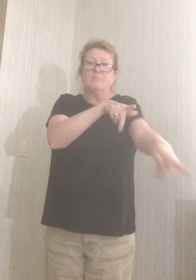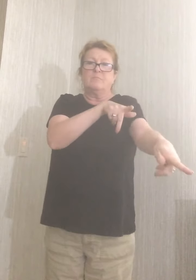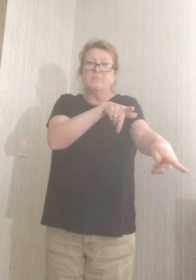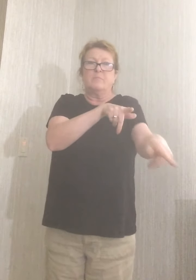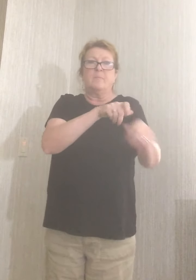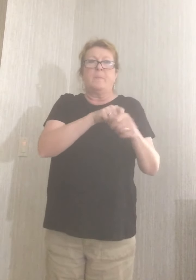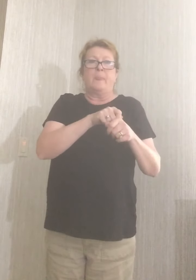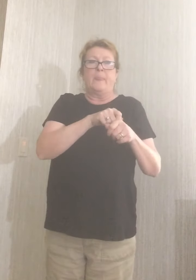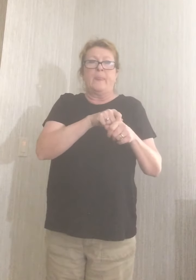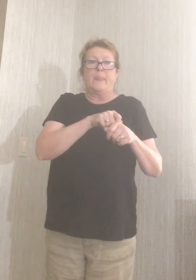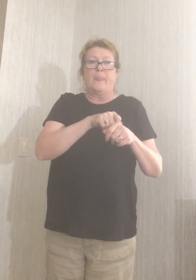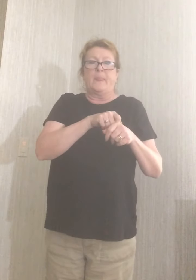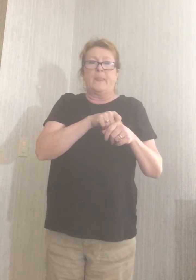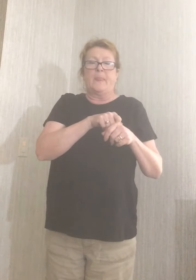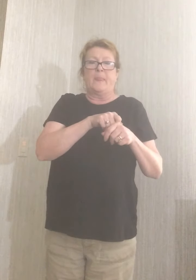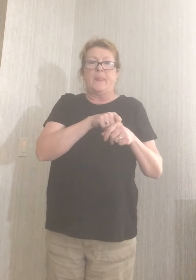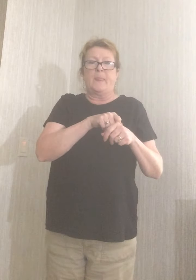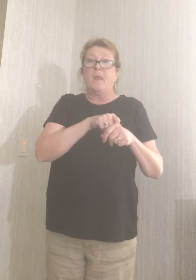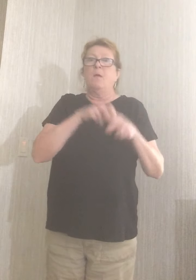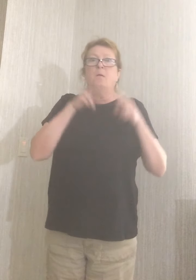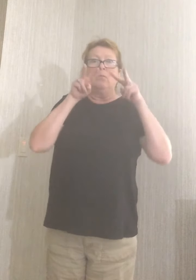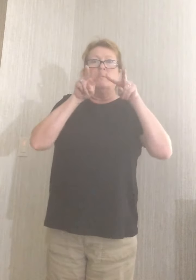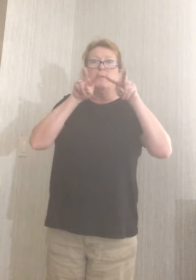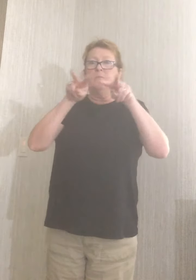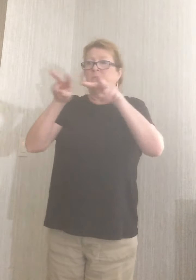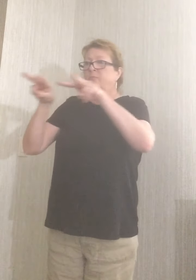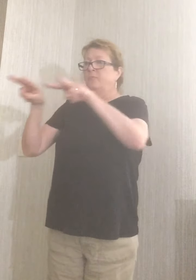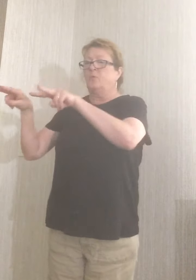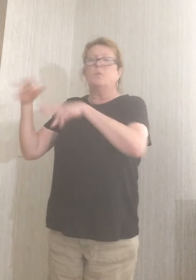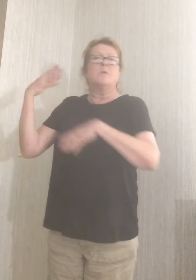However, the view from up there is spectacular.